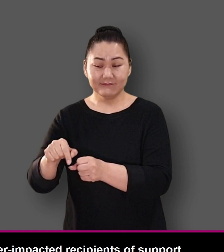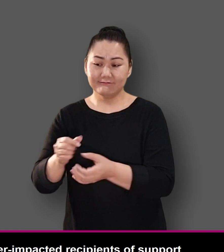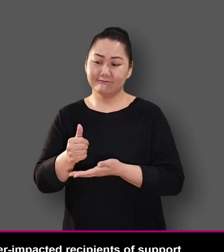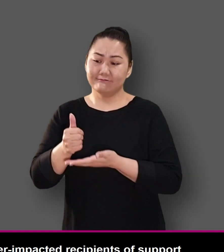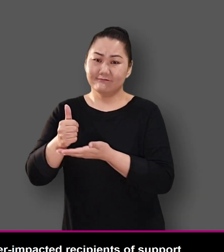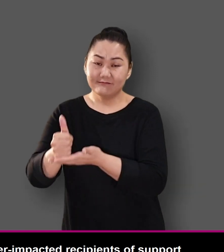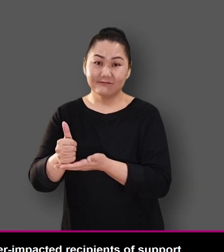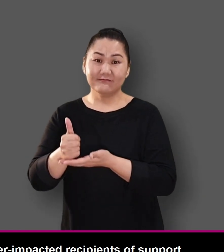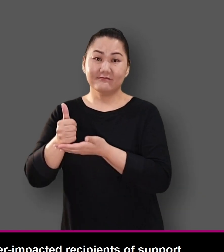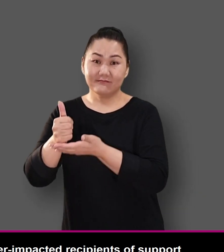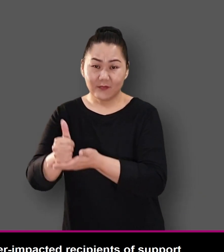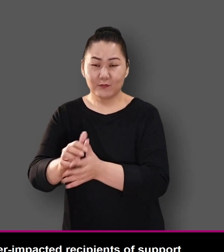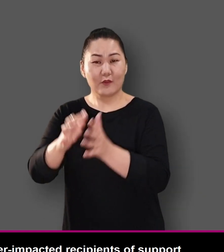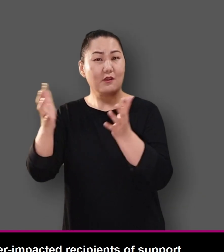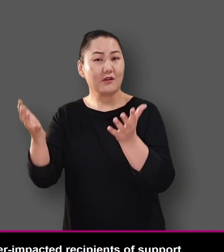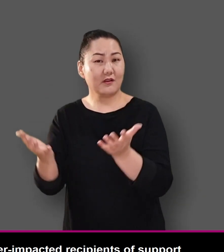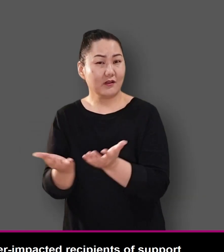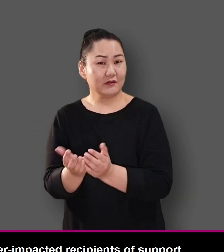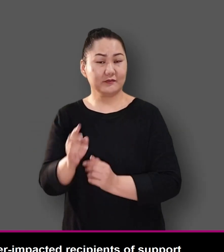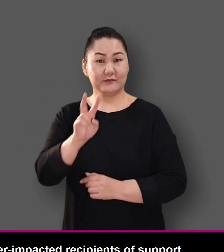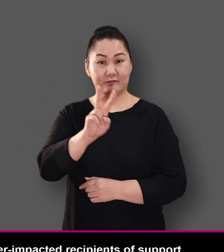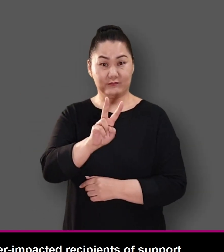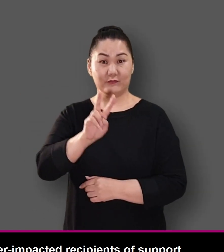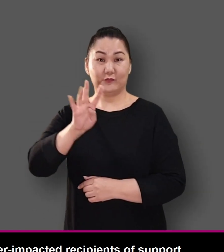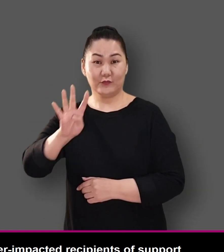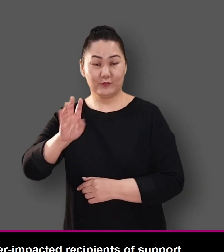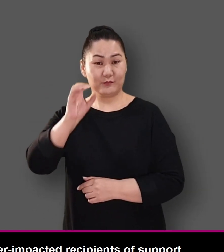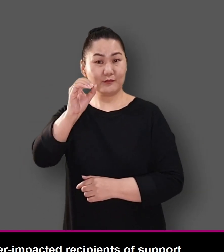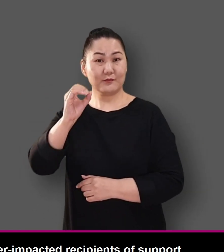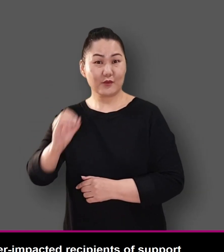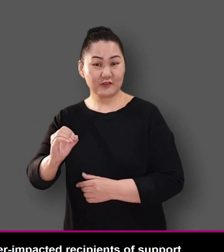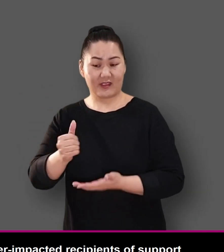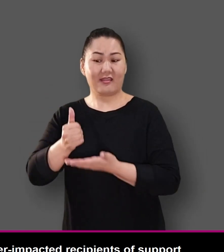to ensure 24% of the disaster-impacted recipients of support